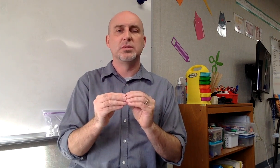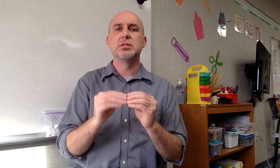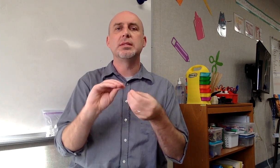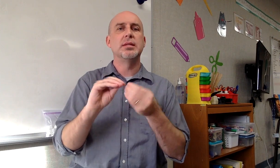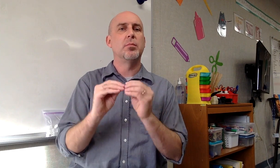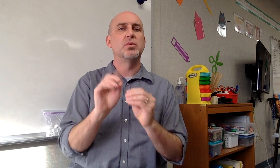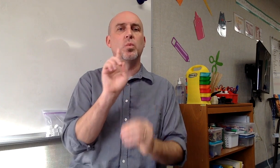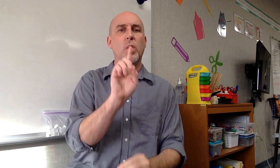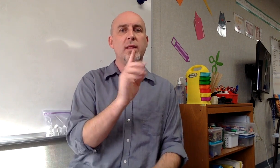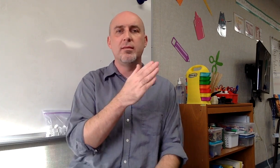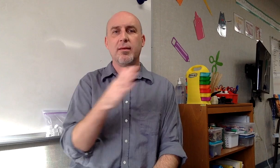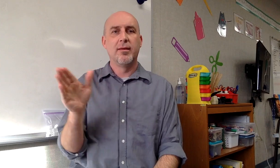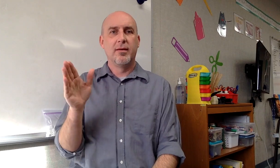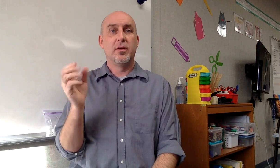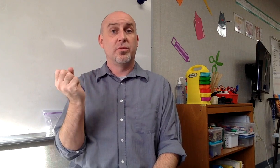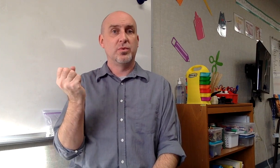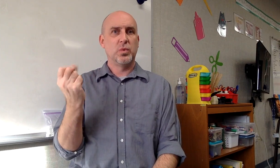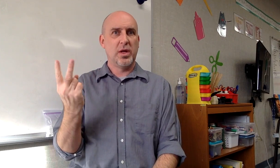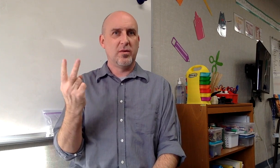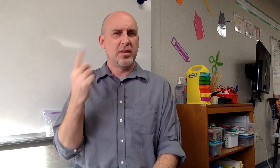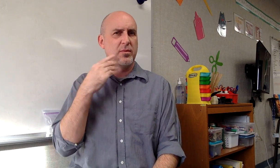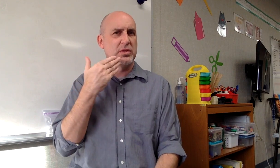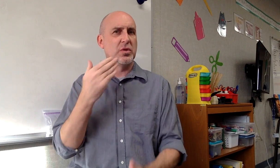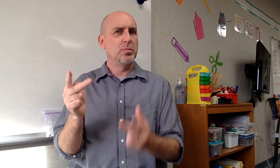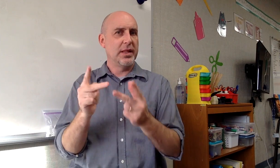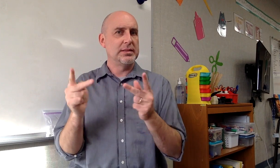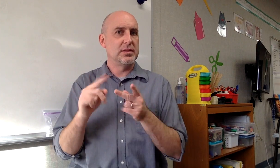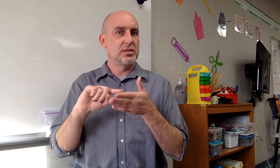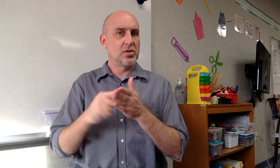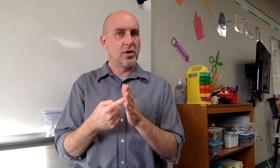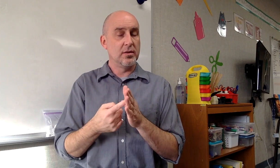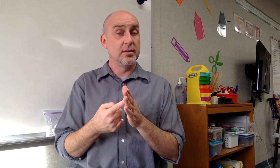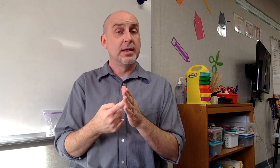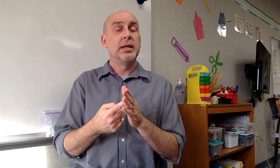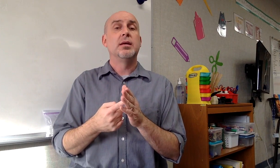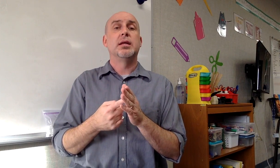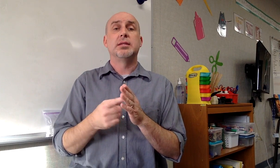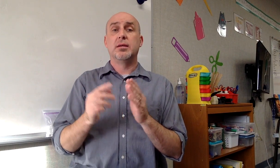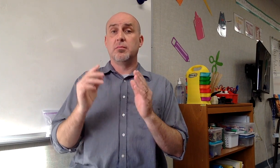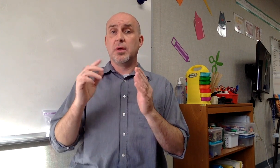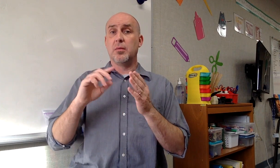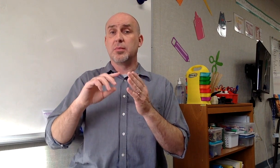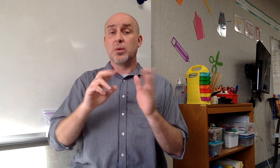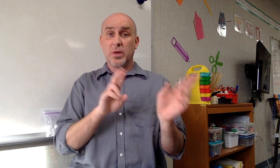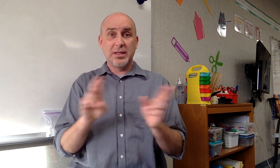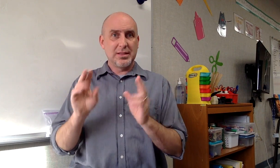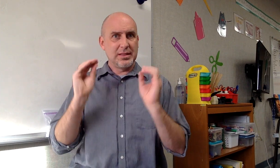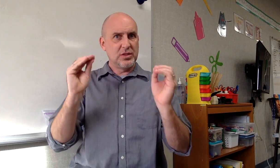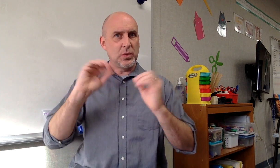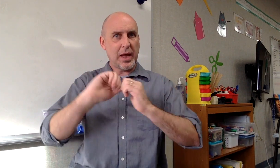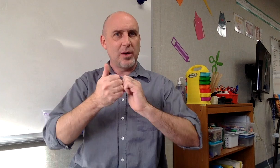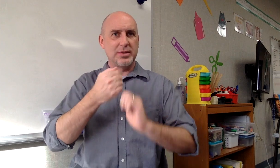just did the numbers 1 through 12. I thought it was a good place to start as I get ready to teach you how to